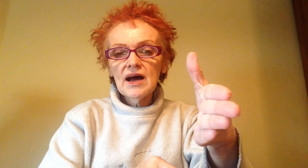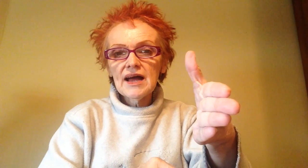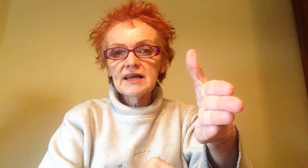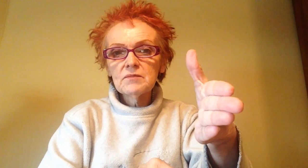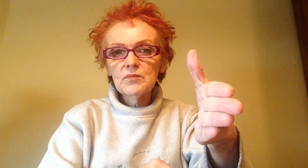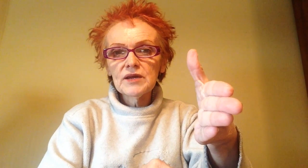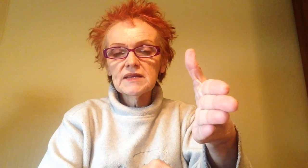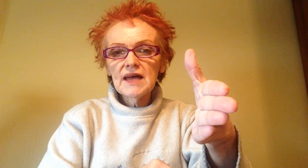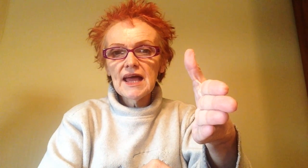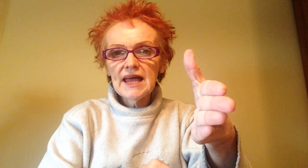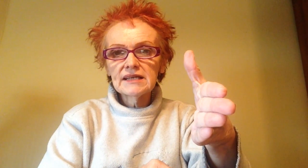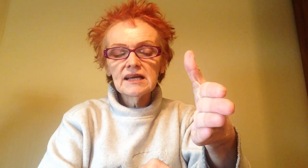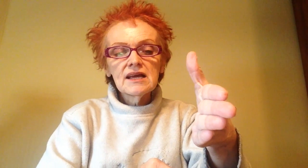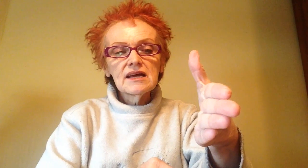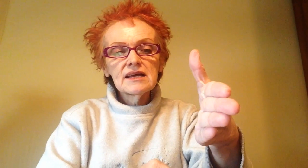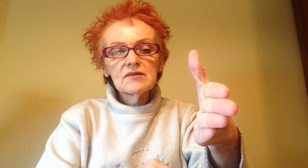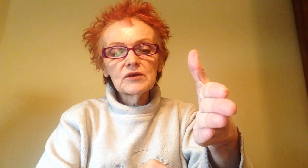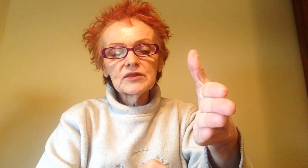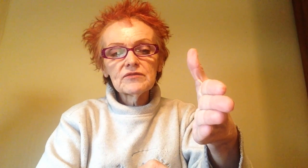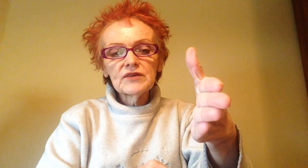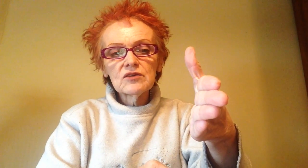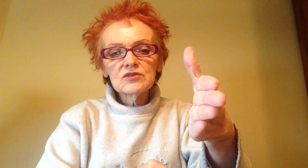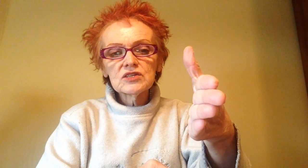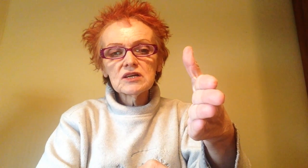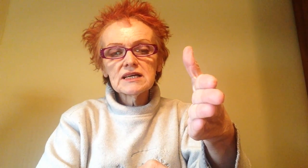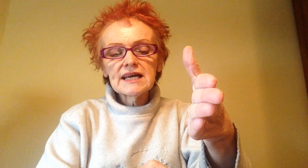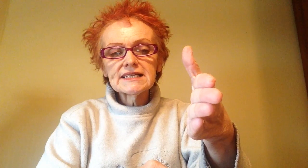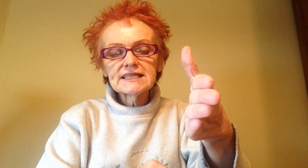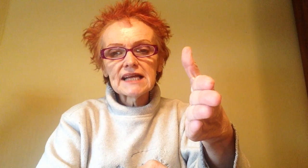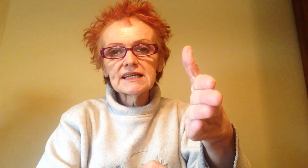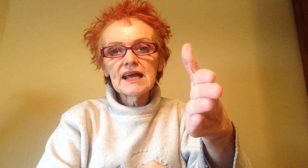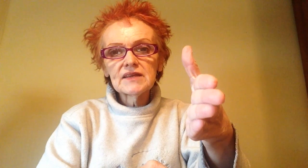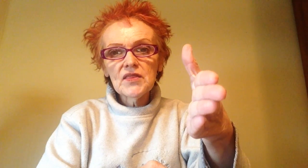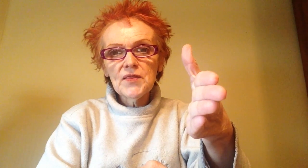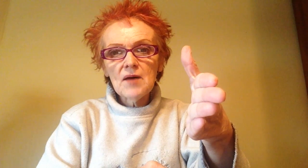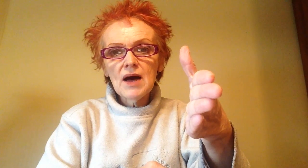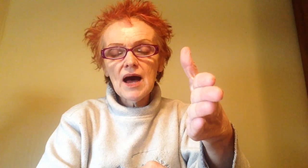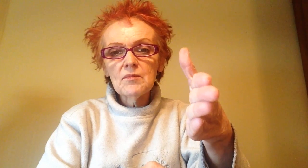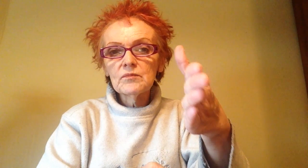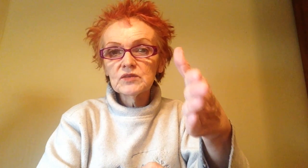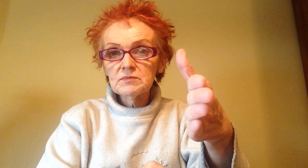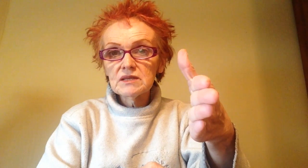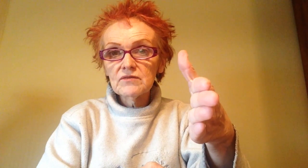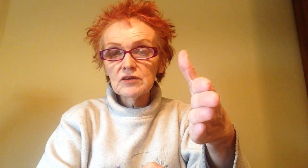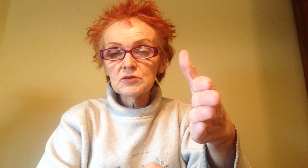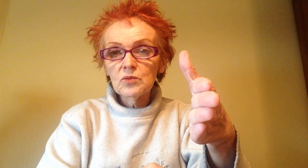by bringing the hand with the fingers extended and the thumb up, tips of the fingers